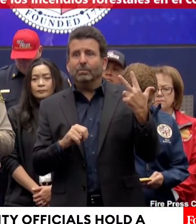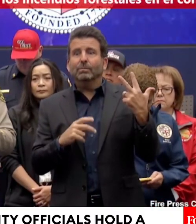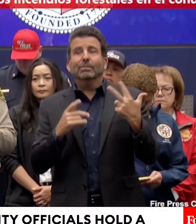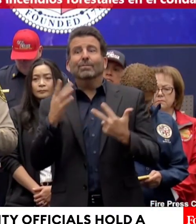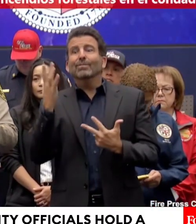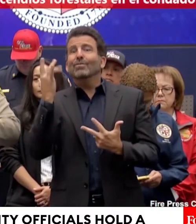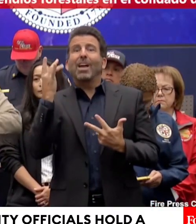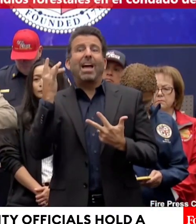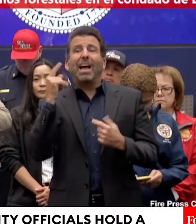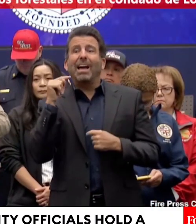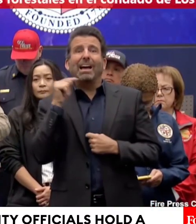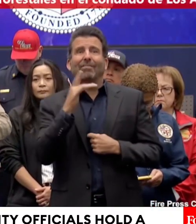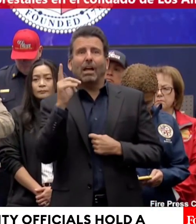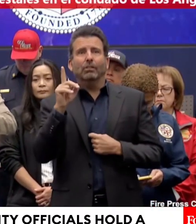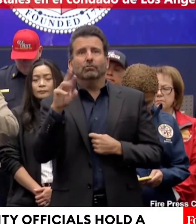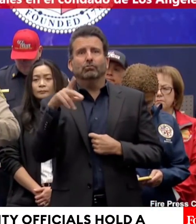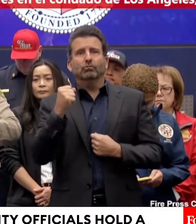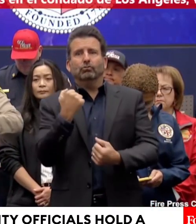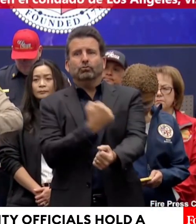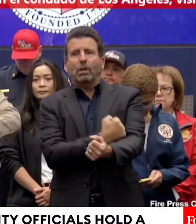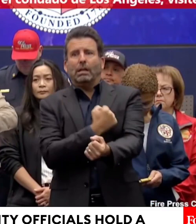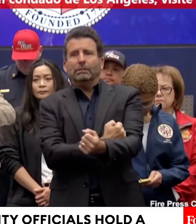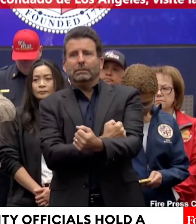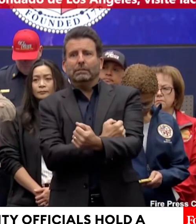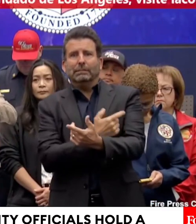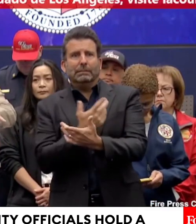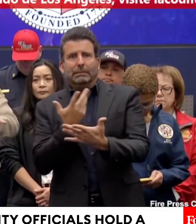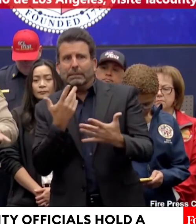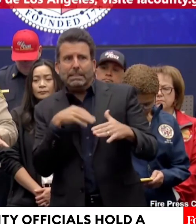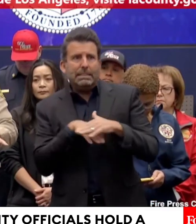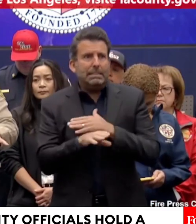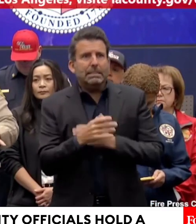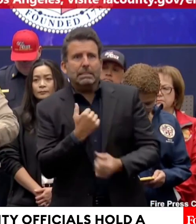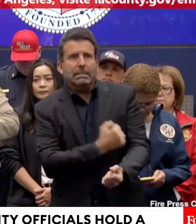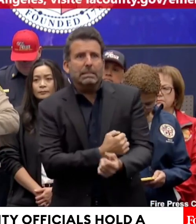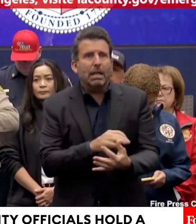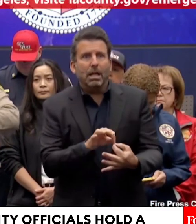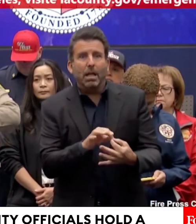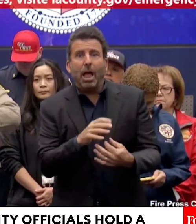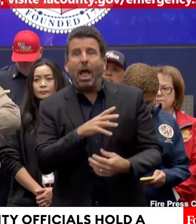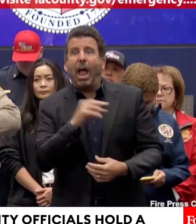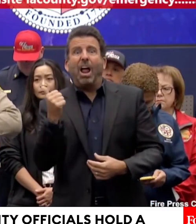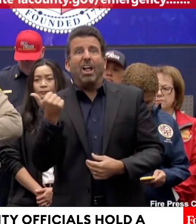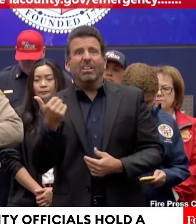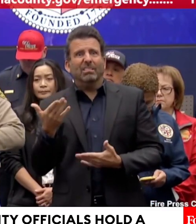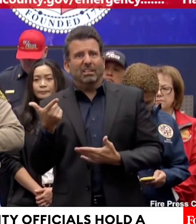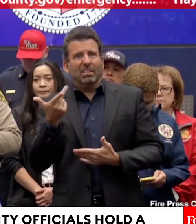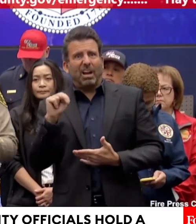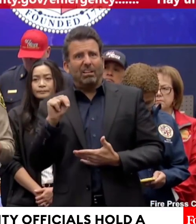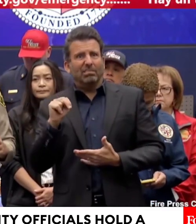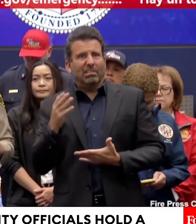charges. Now, I just gave you stats about things our deputies are dealing with in the street. I want to put